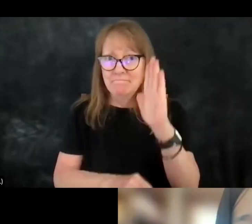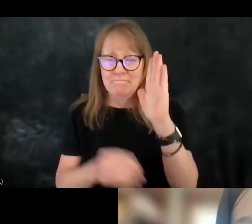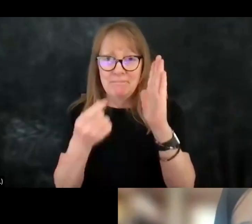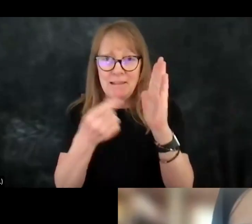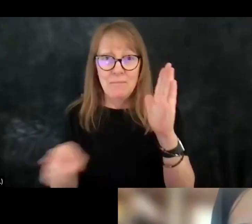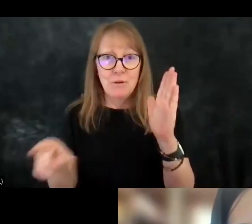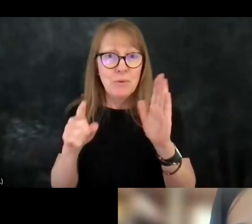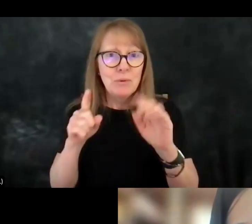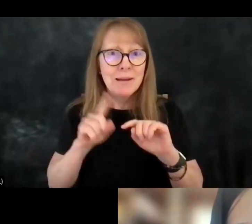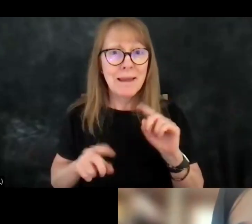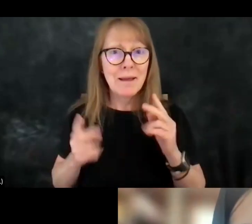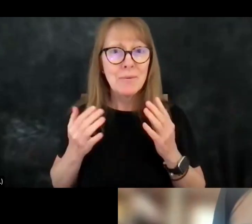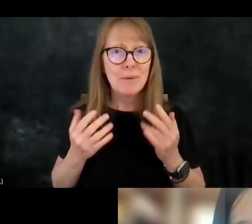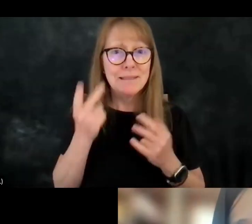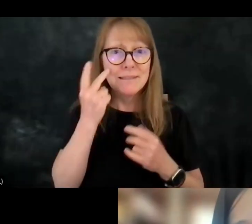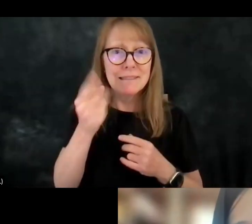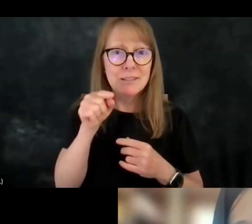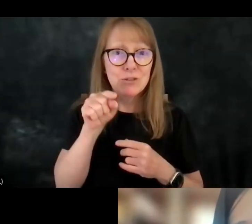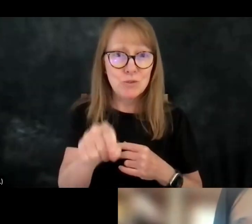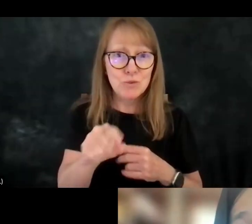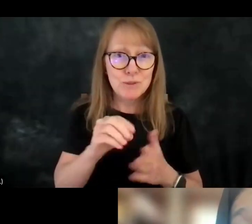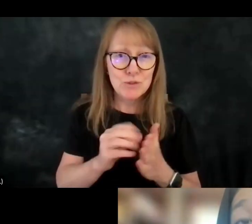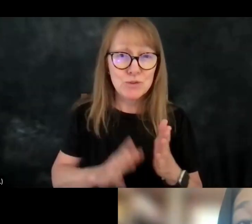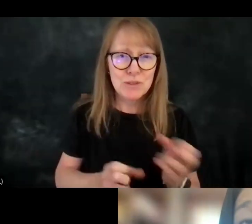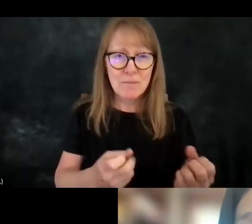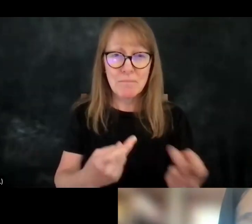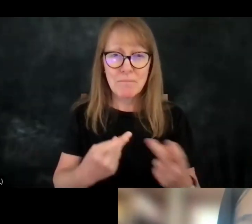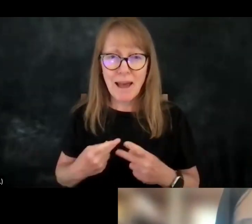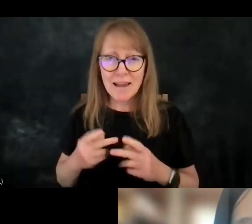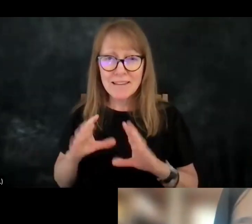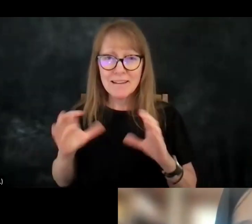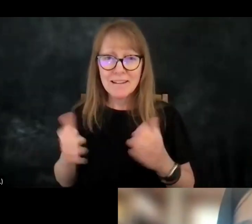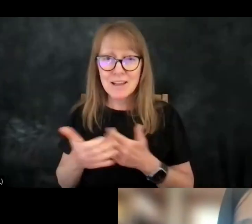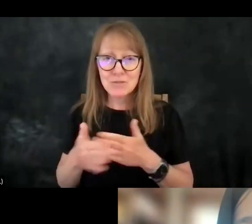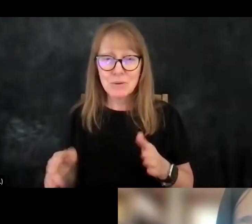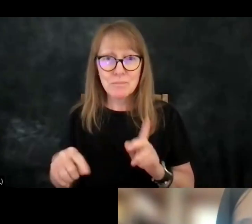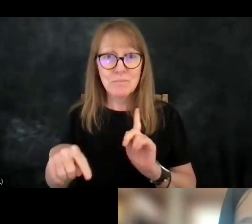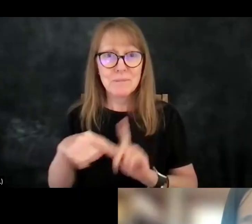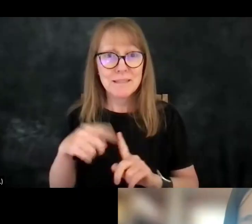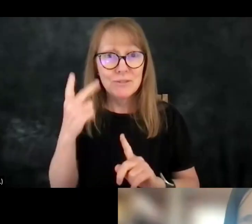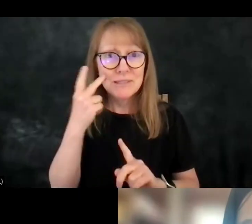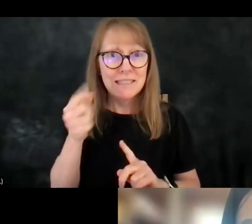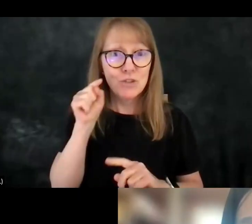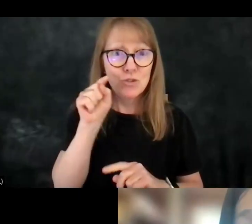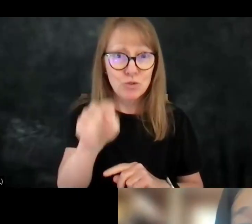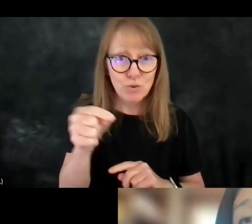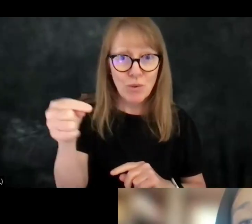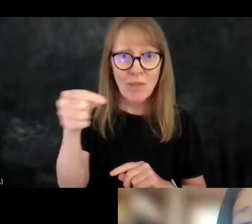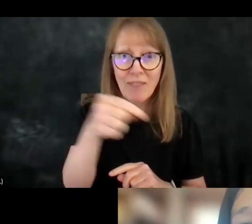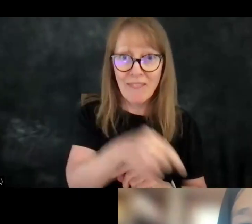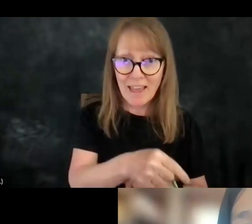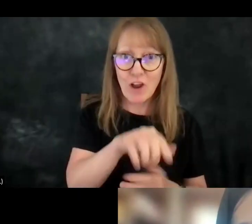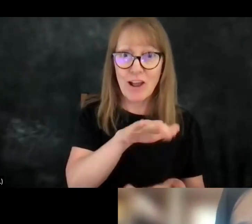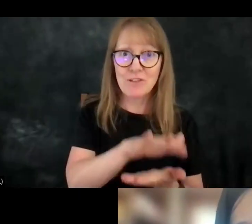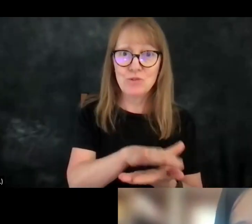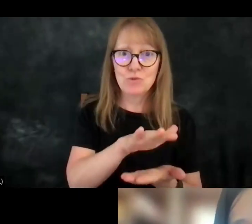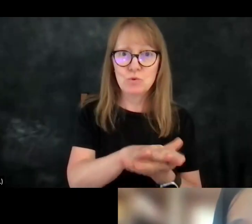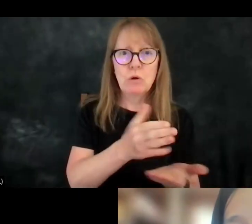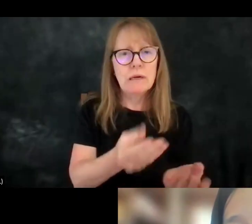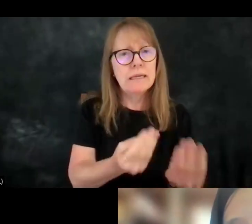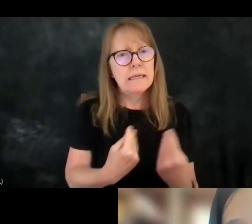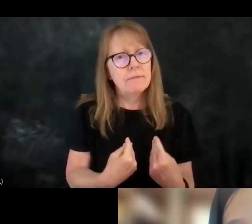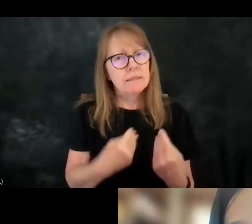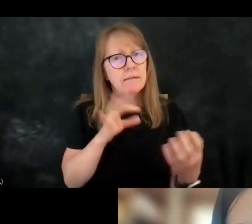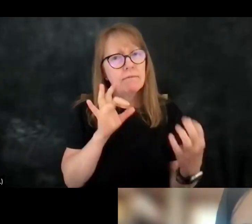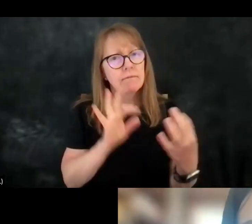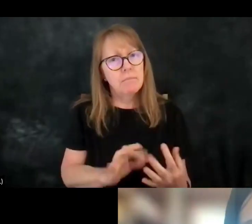all, not only with your students back in the classroom, but to see you at our schools and giving us the feedback of what more needs to happen